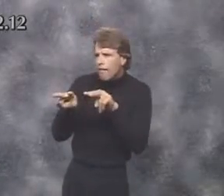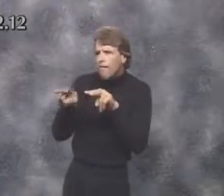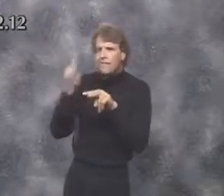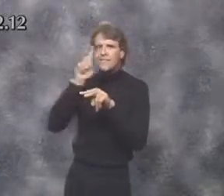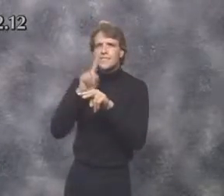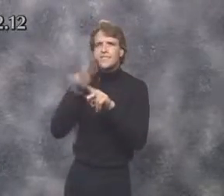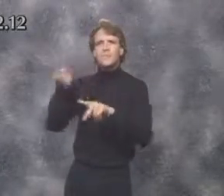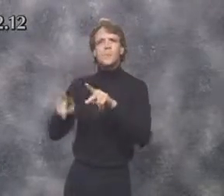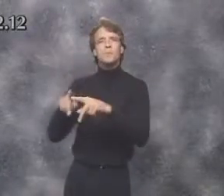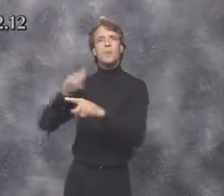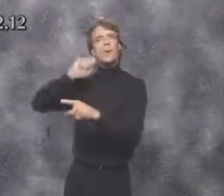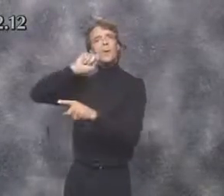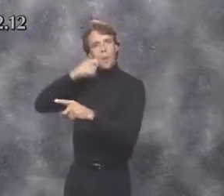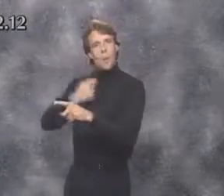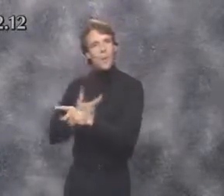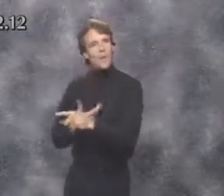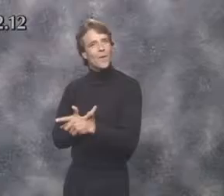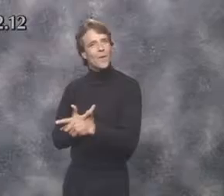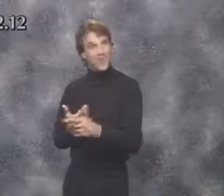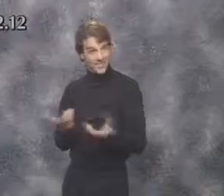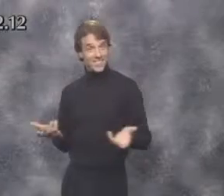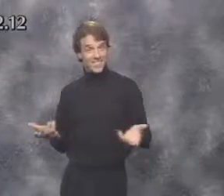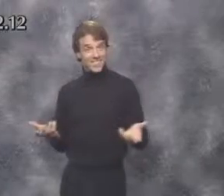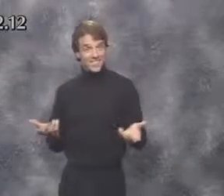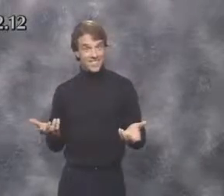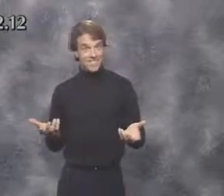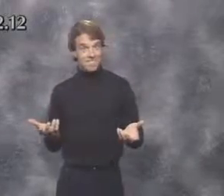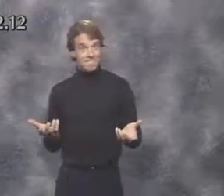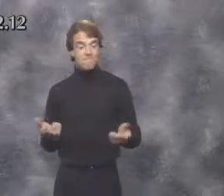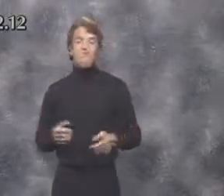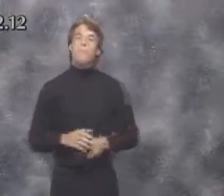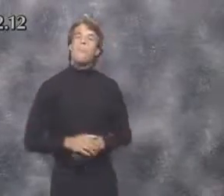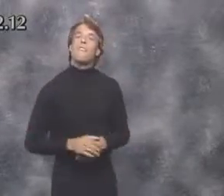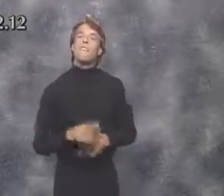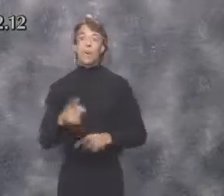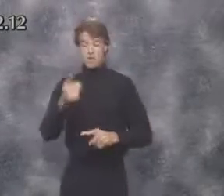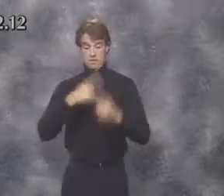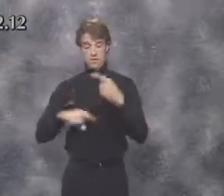also develop an appreciation for the people that use it.